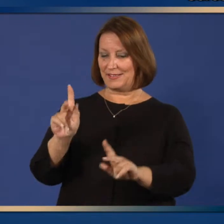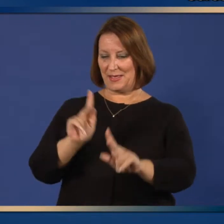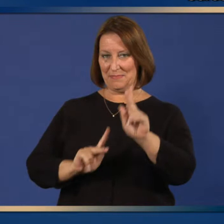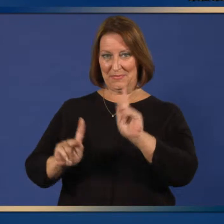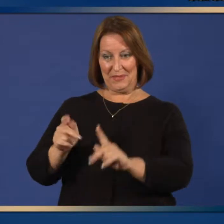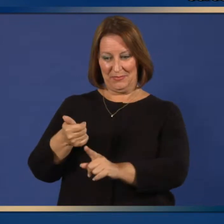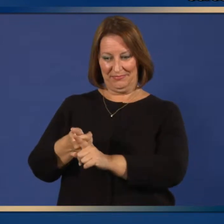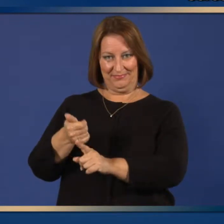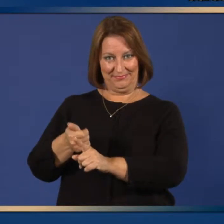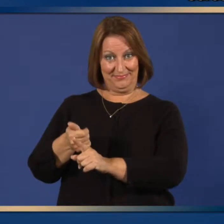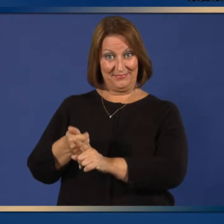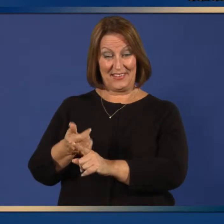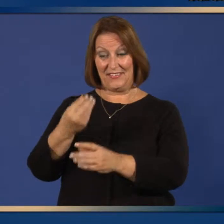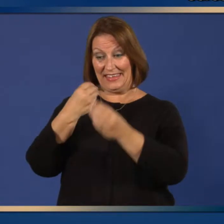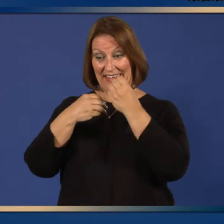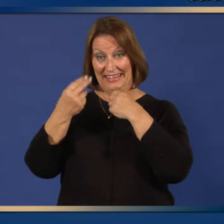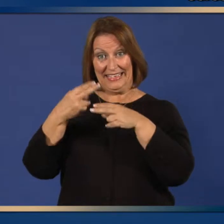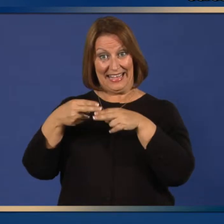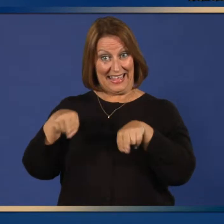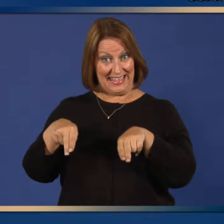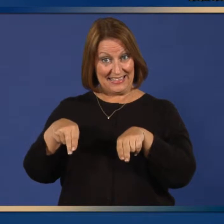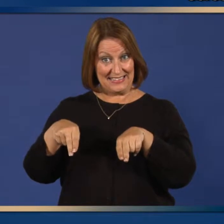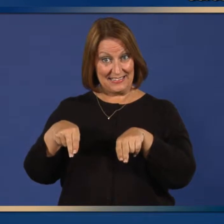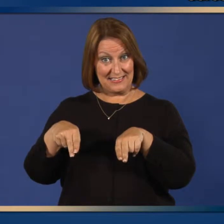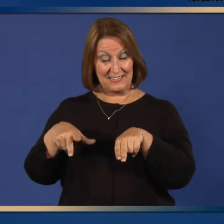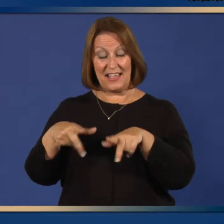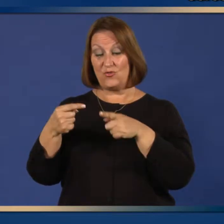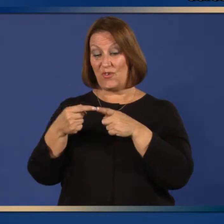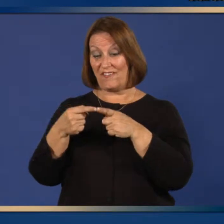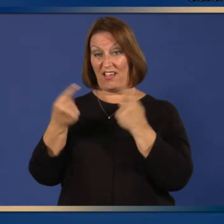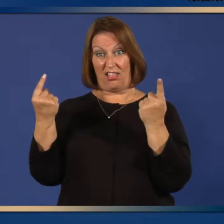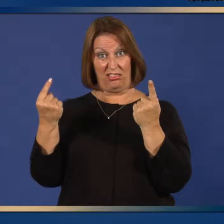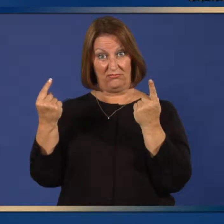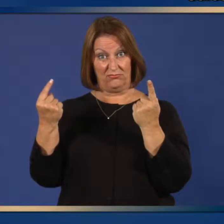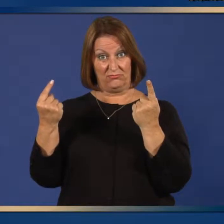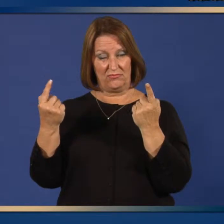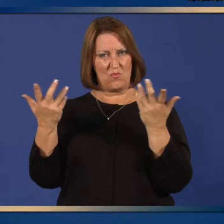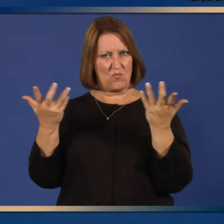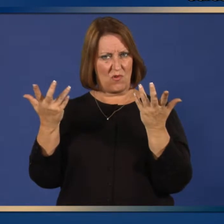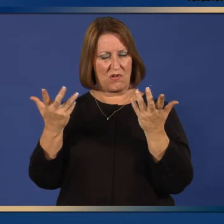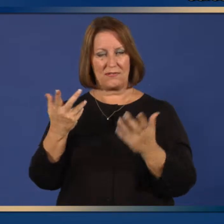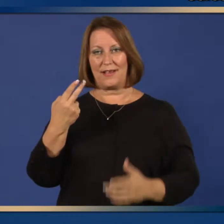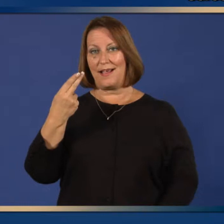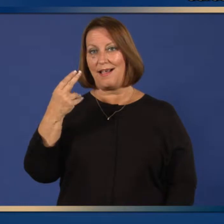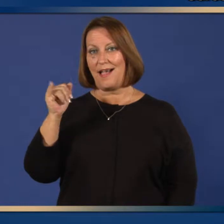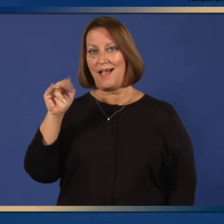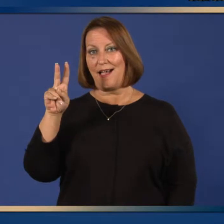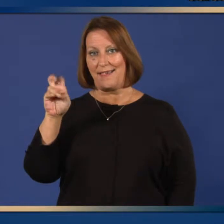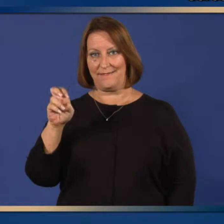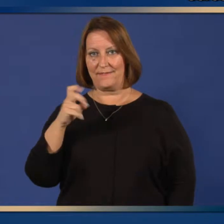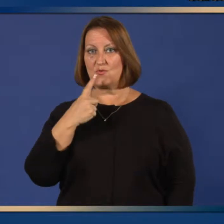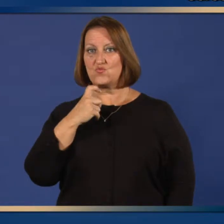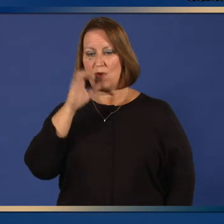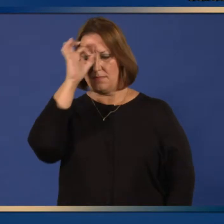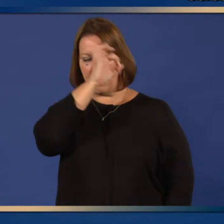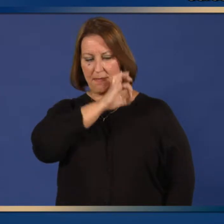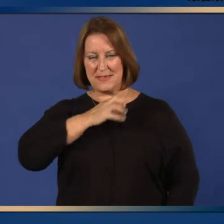However, persons who have experienced an anaphylactic reaction, such as